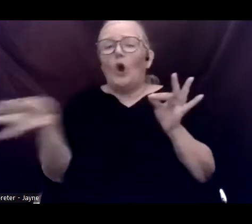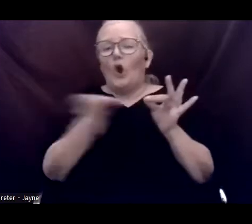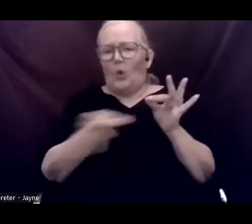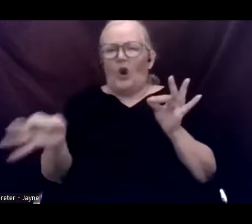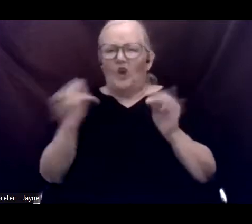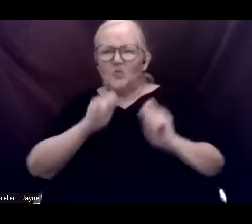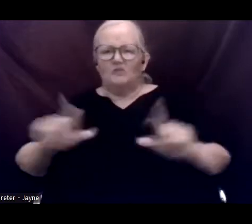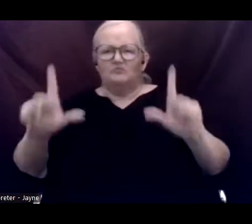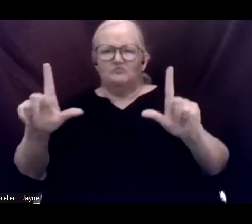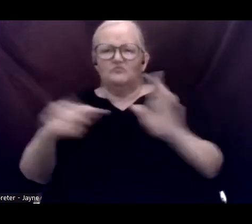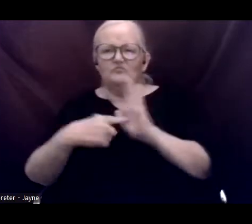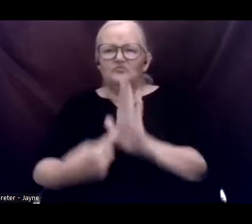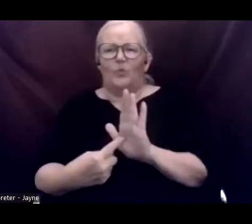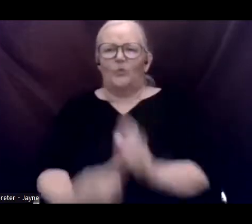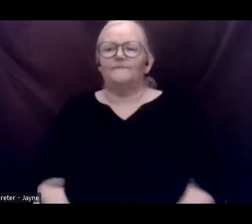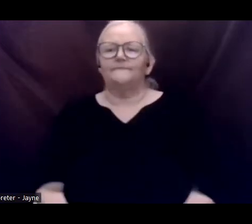screen.